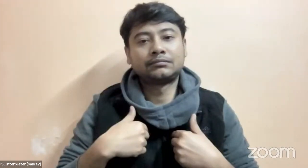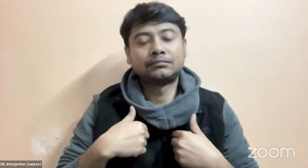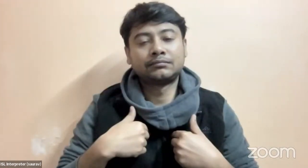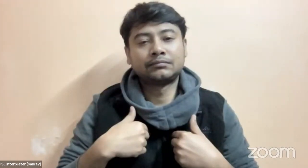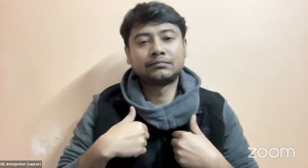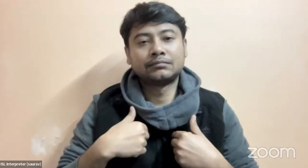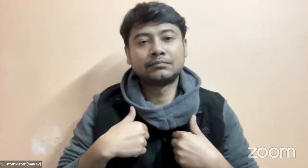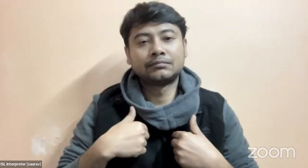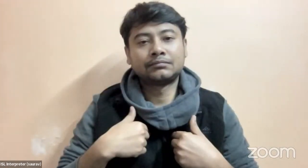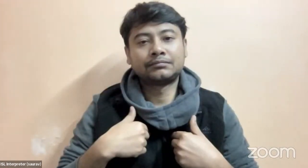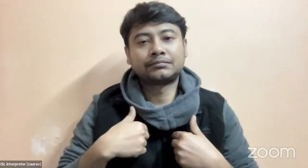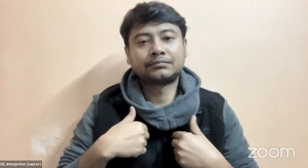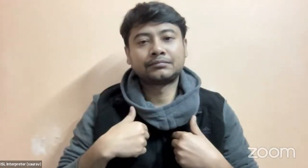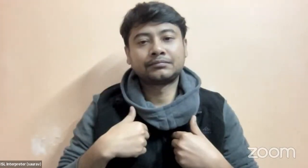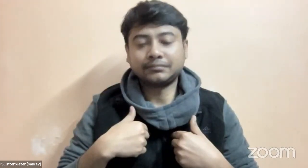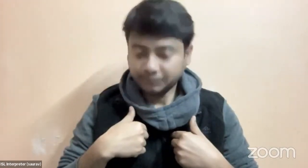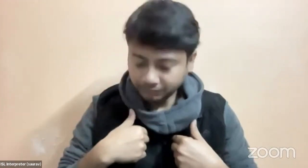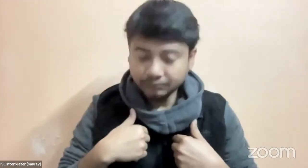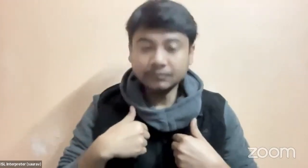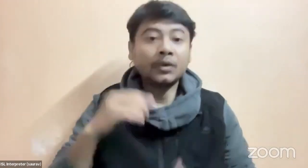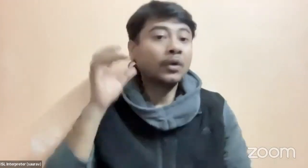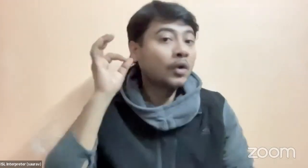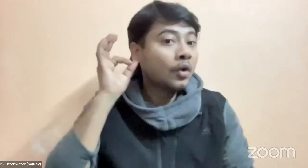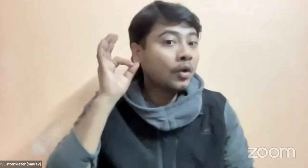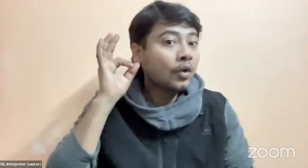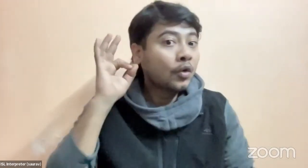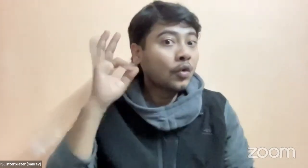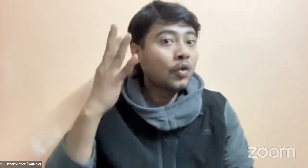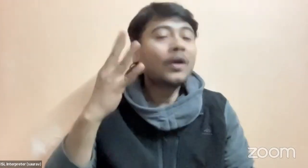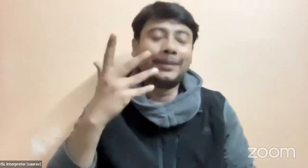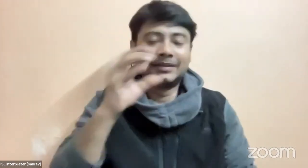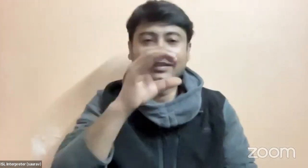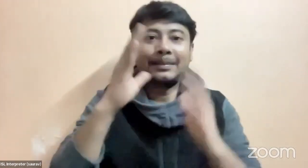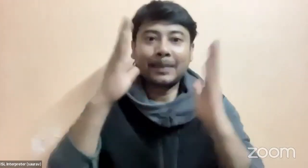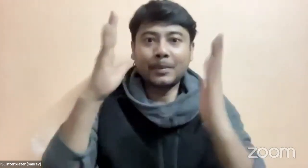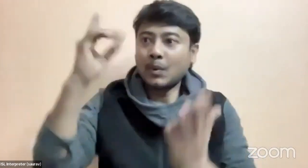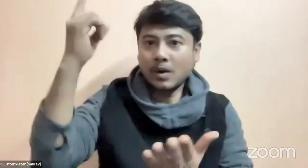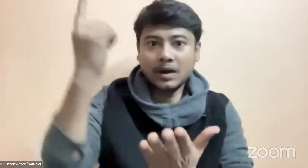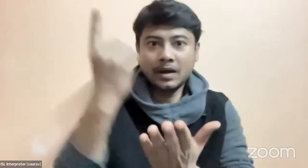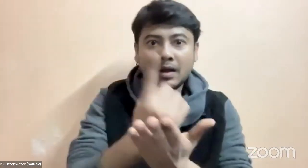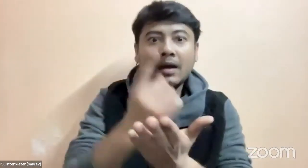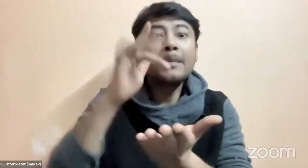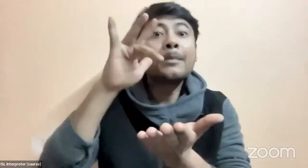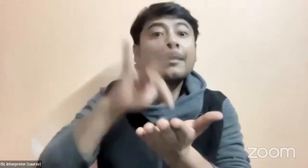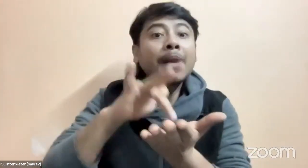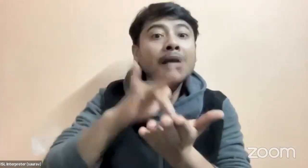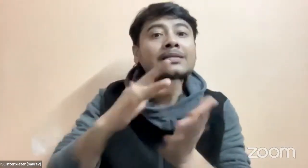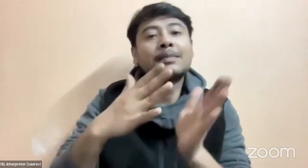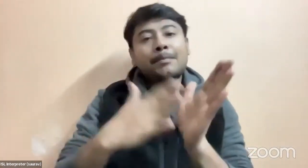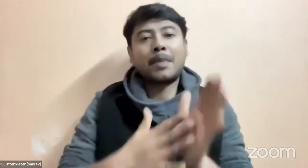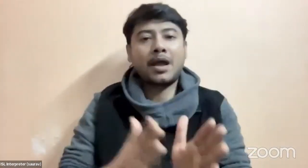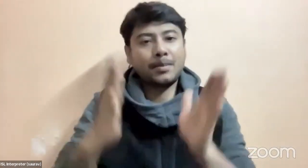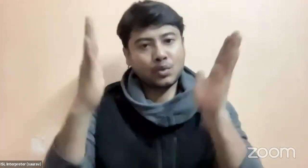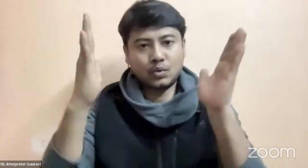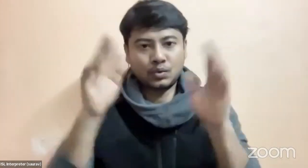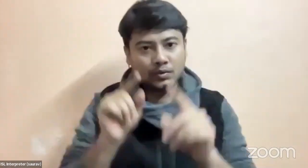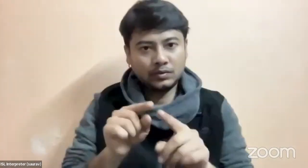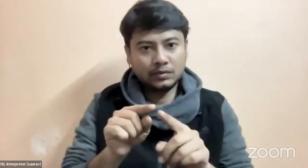So the place where Lord Gauranga Mahaprabhu, he appeared, his birthplace is called Mayapur.